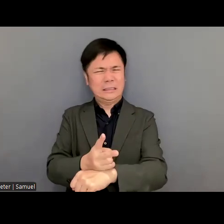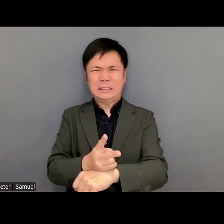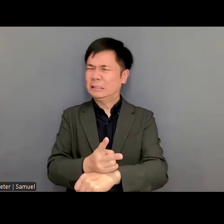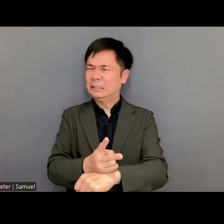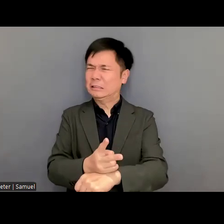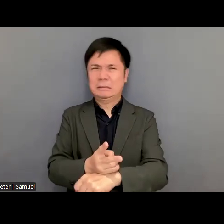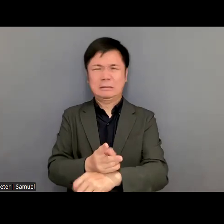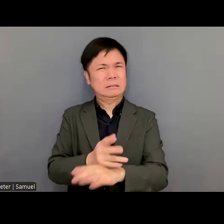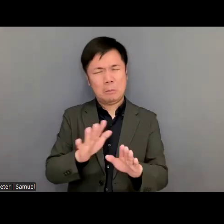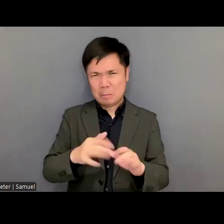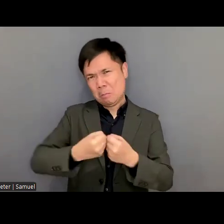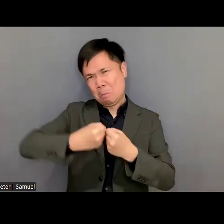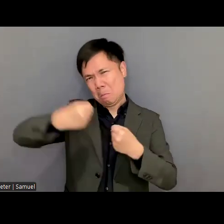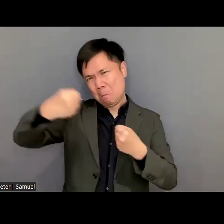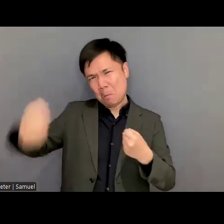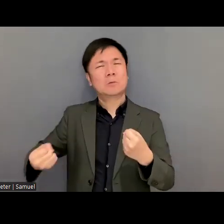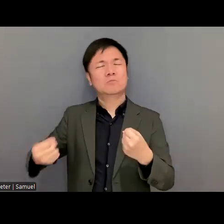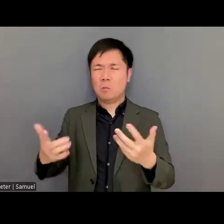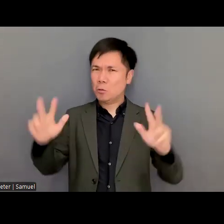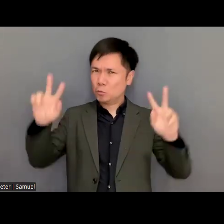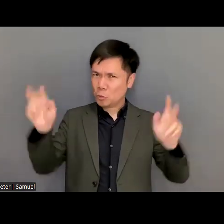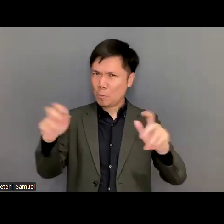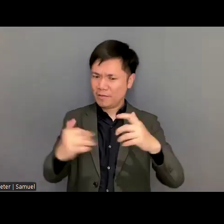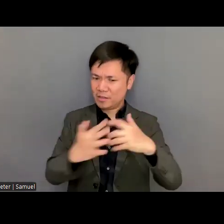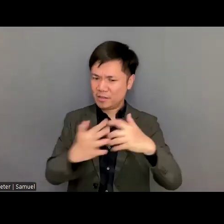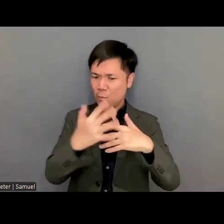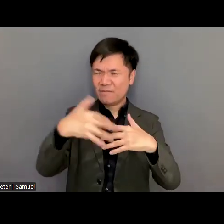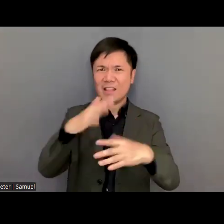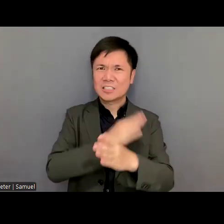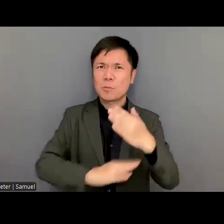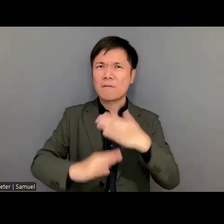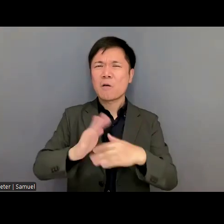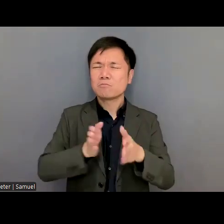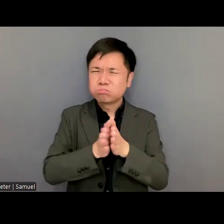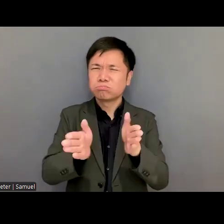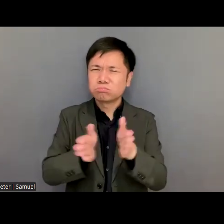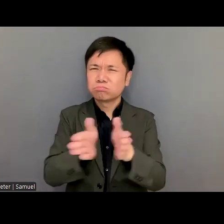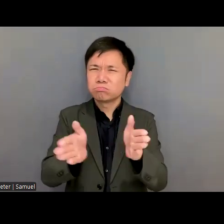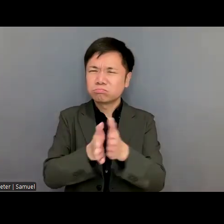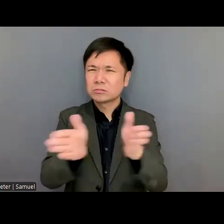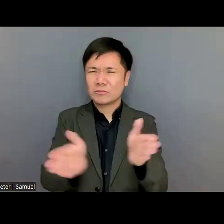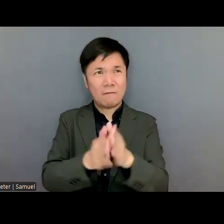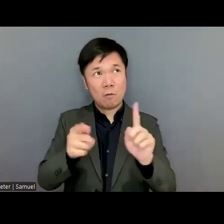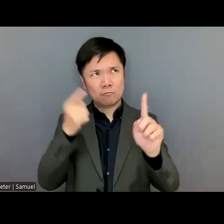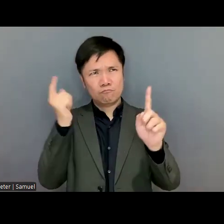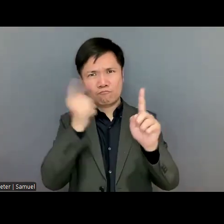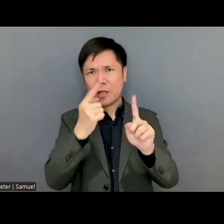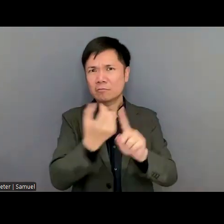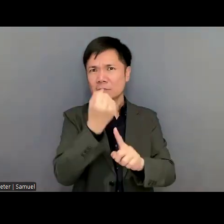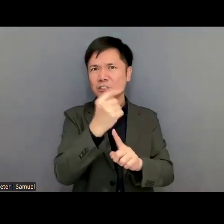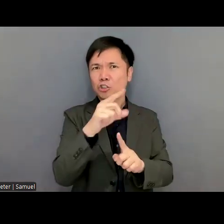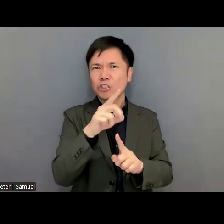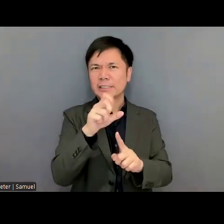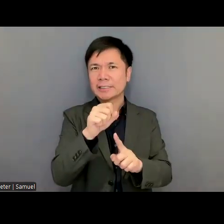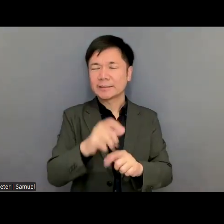that, to keep engaging Indigenous persons with disabilities in this conversation towards the Global Disability Summit. Thank you so much to all